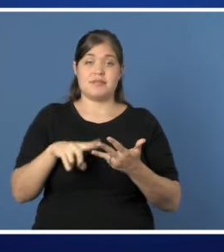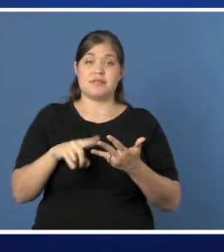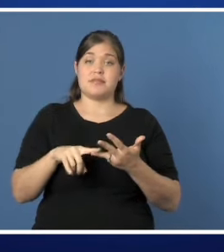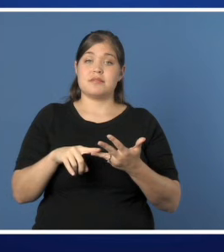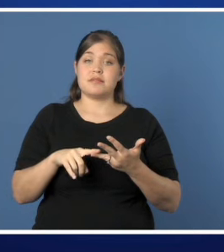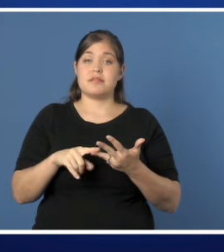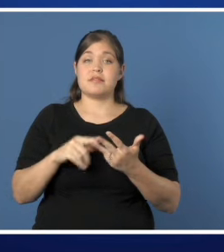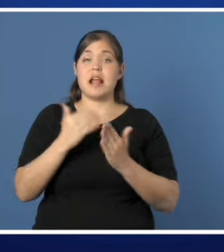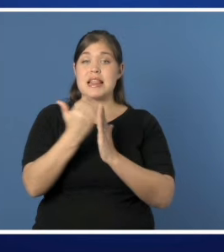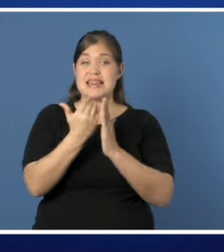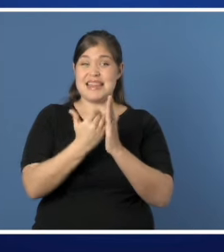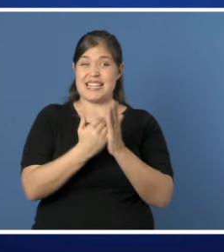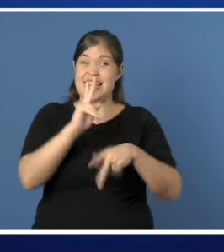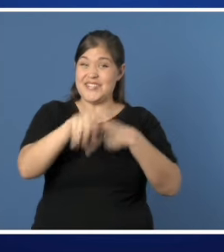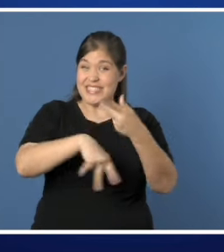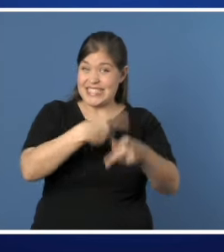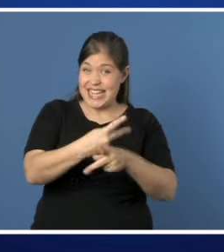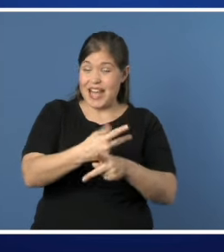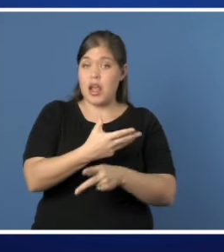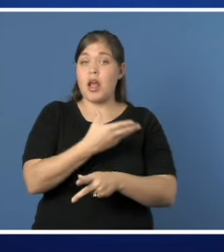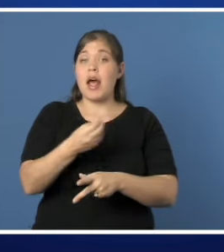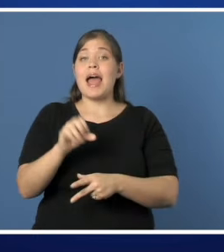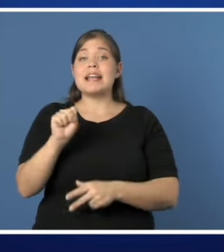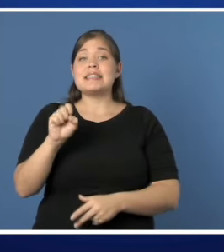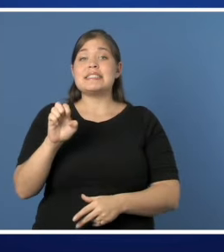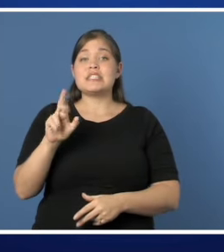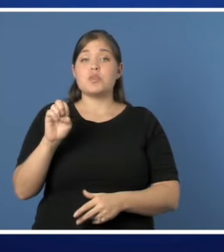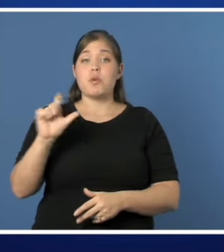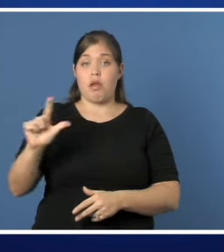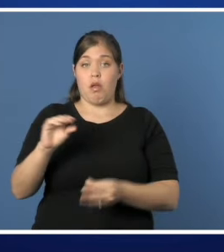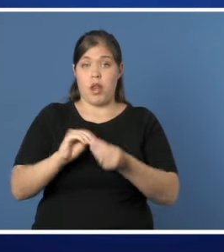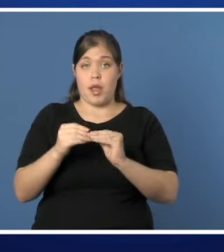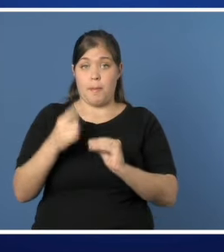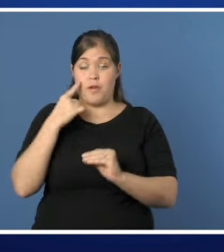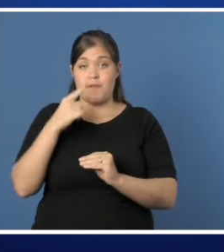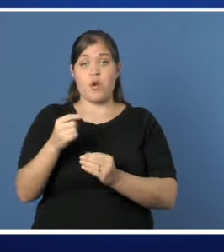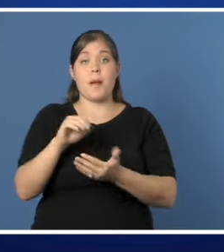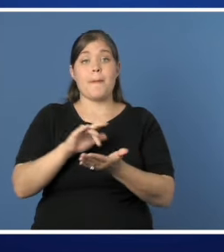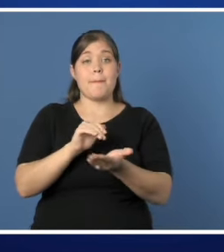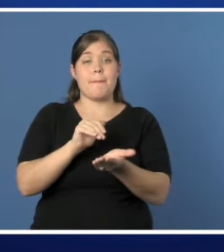List of style and serial numbers of medical devices